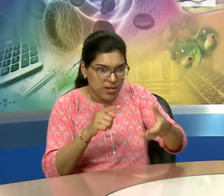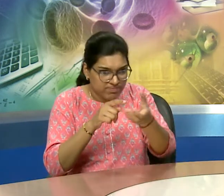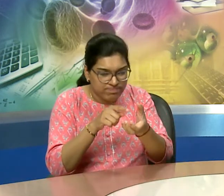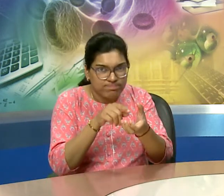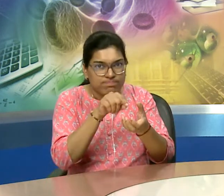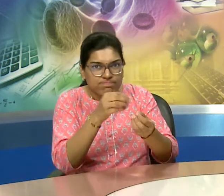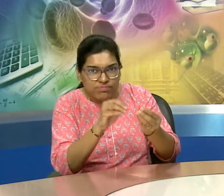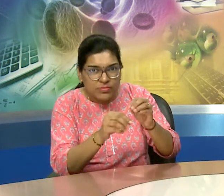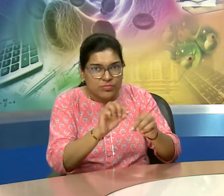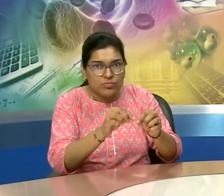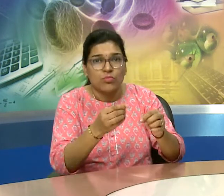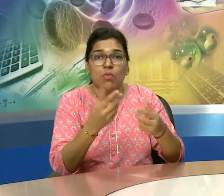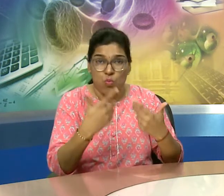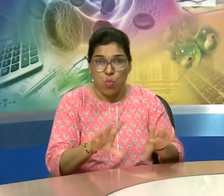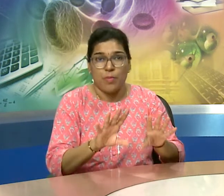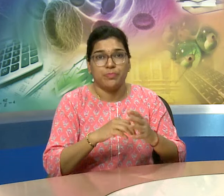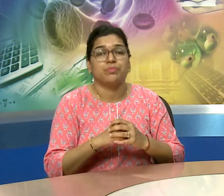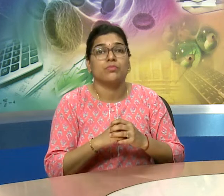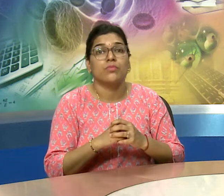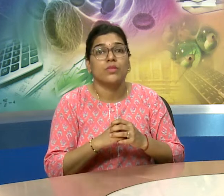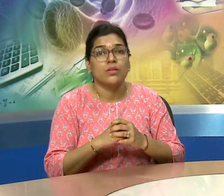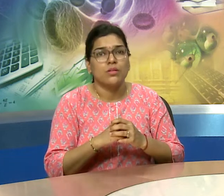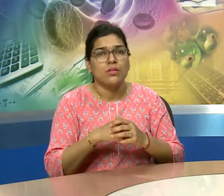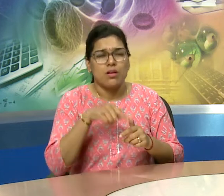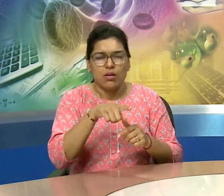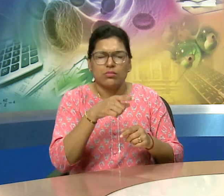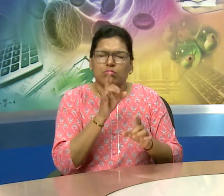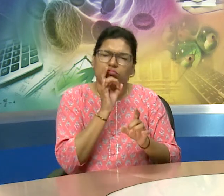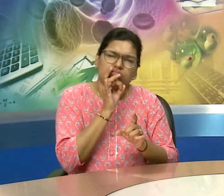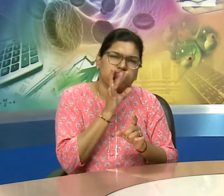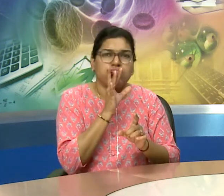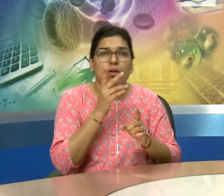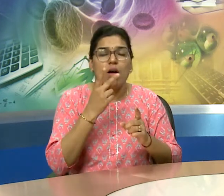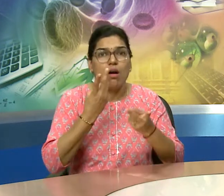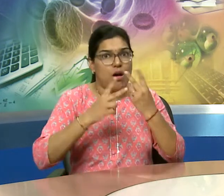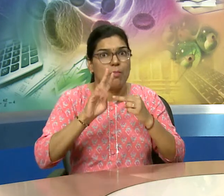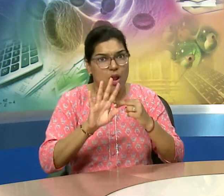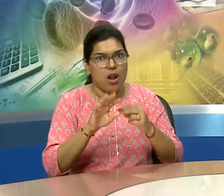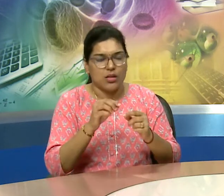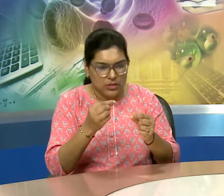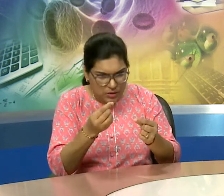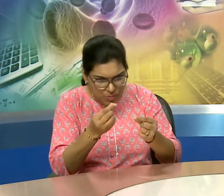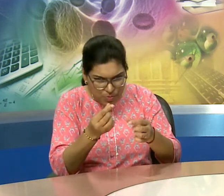and he also watched the holy man trying to control the effect of